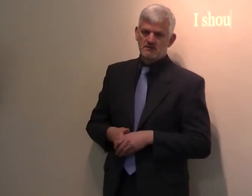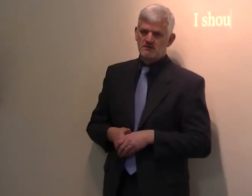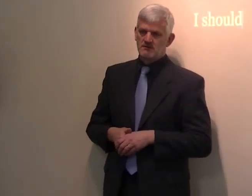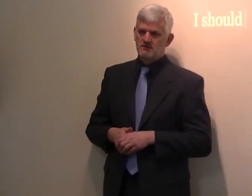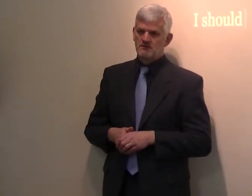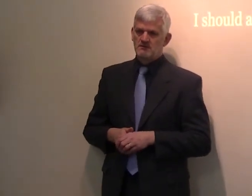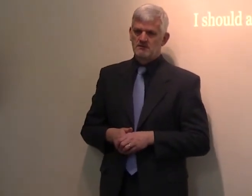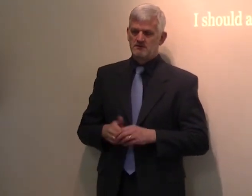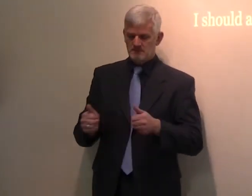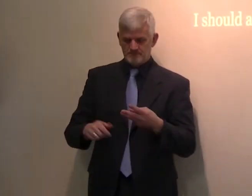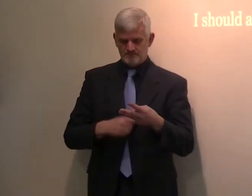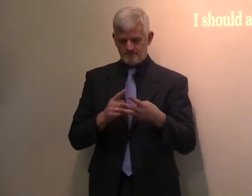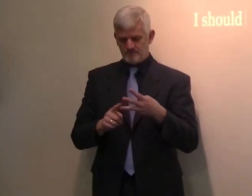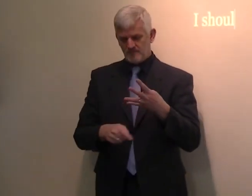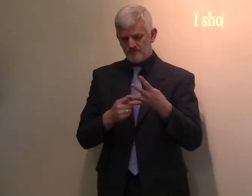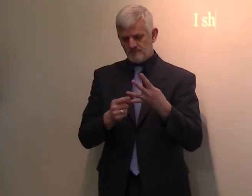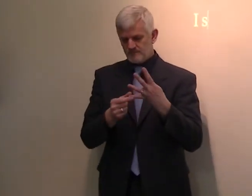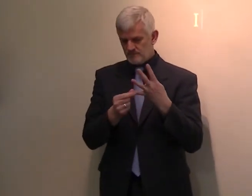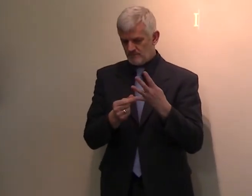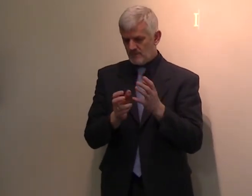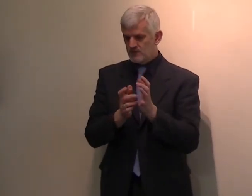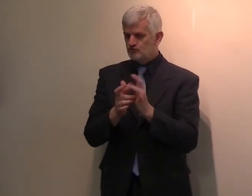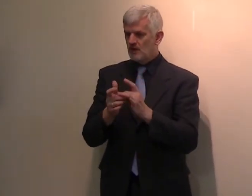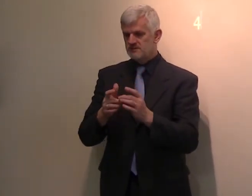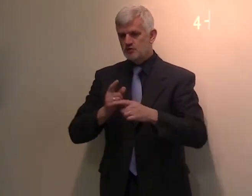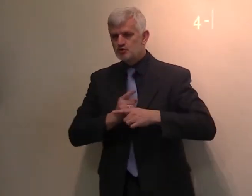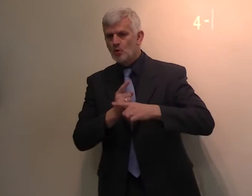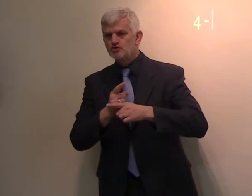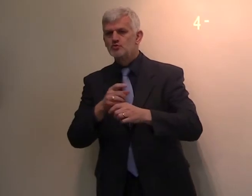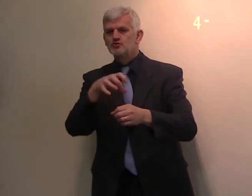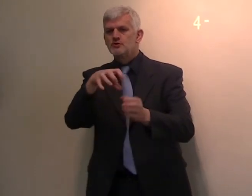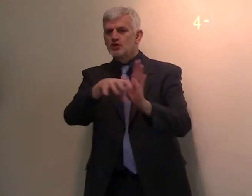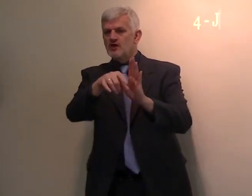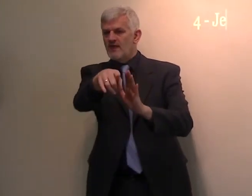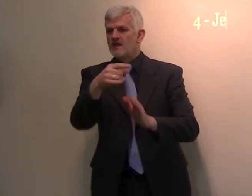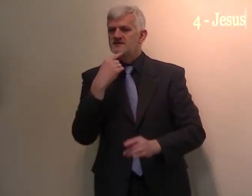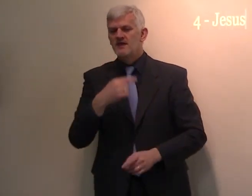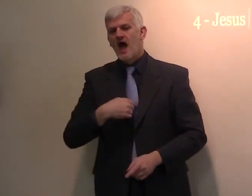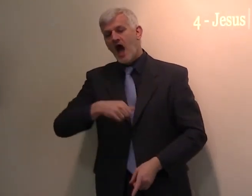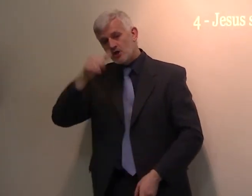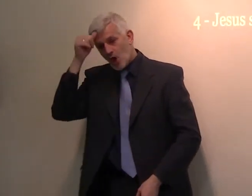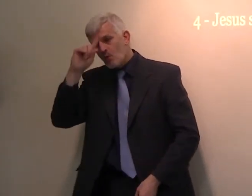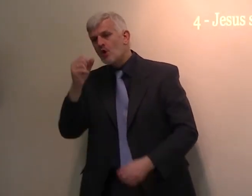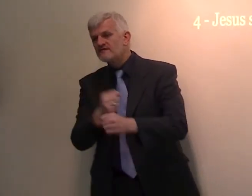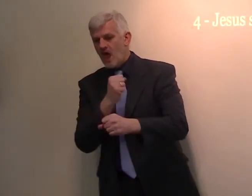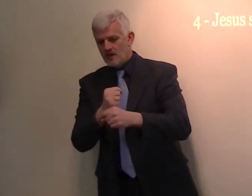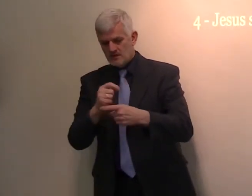But fourthly, Christ speaks to the Church of Sardis and he says, I know your deeds, I know your heart. Oh, the church